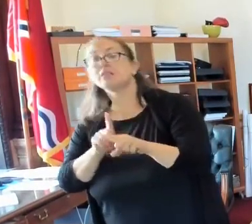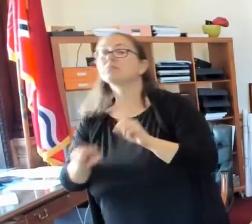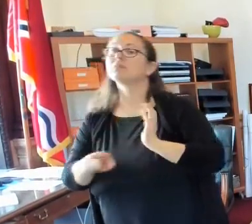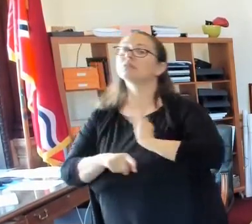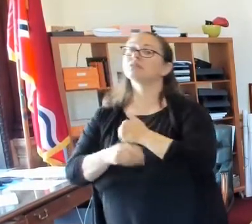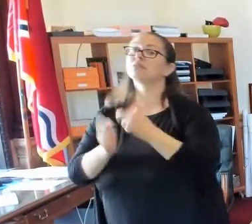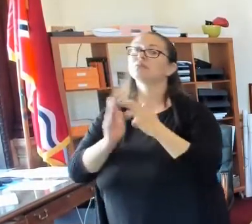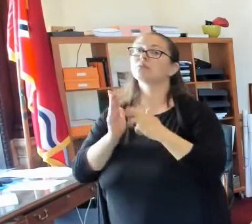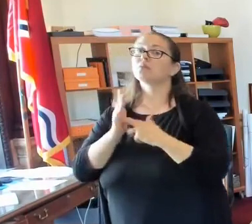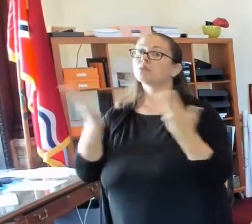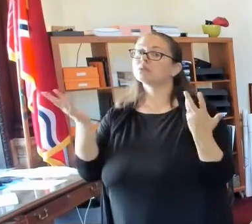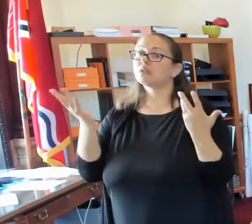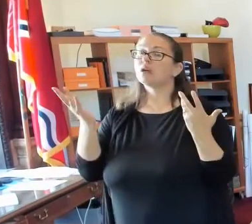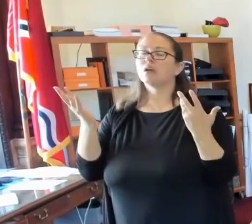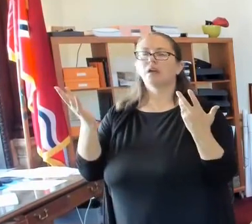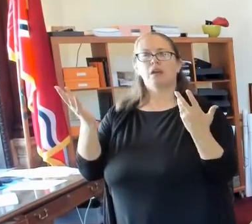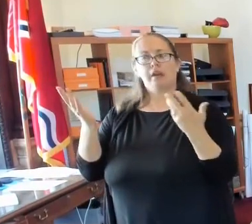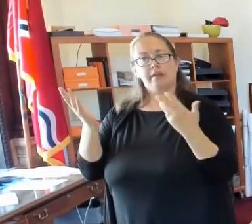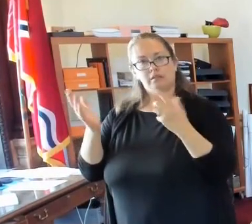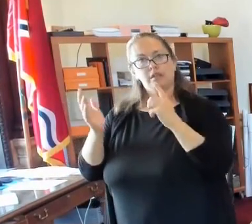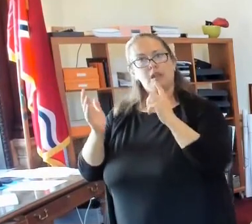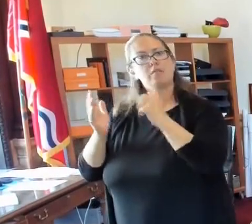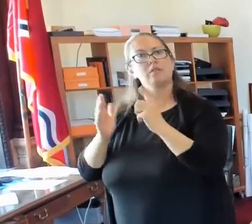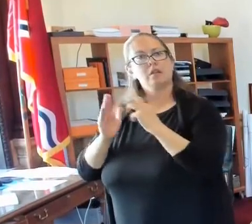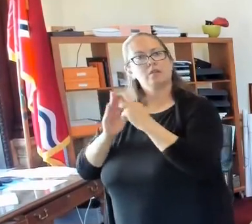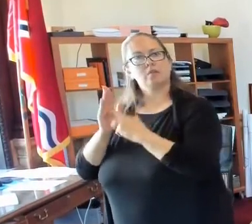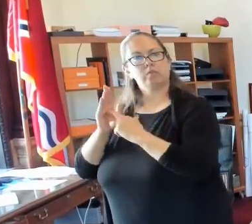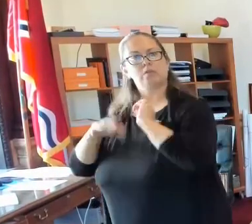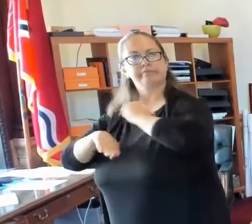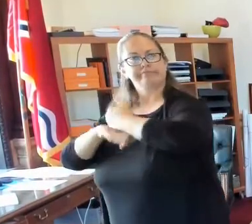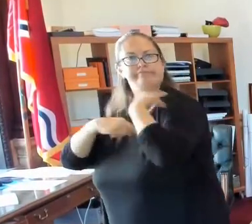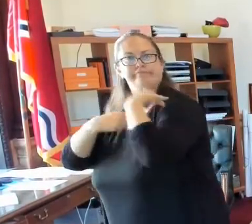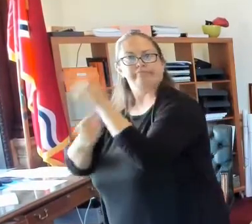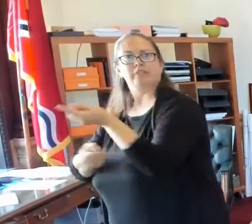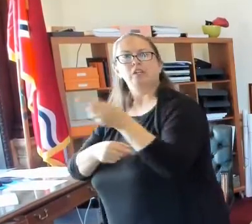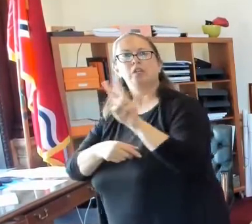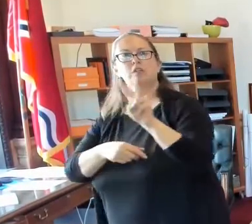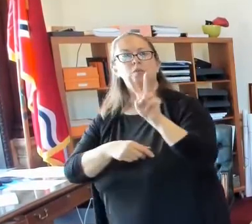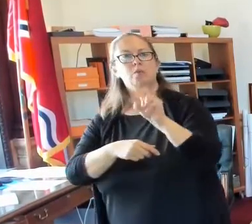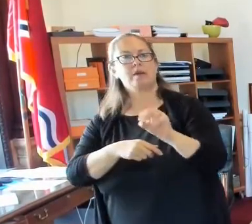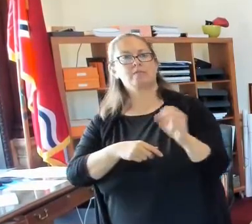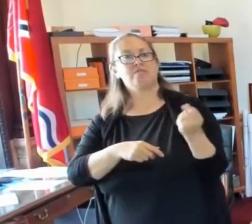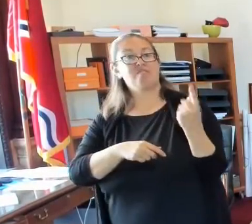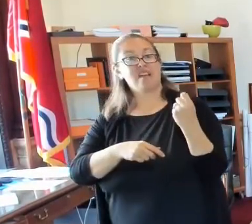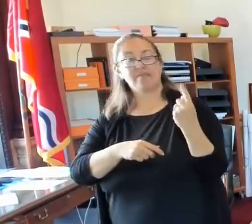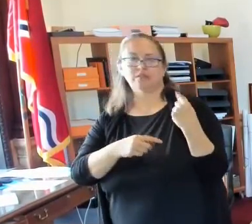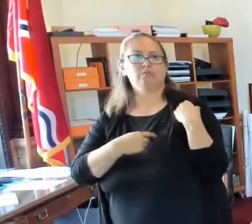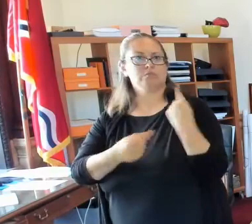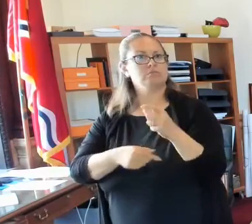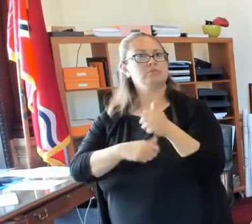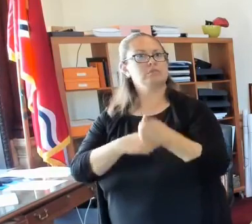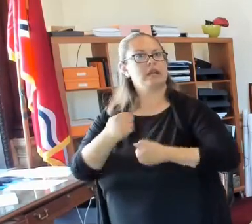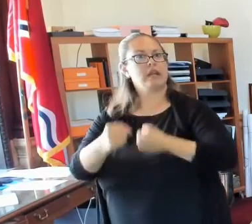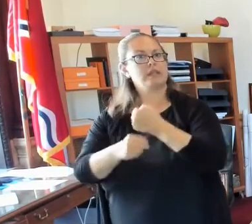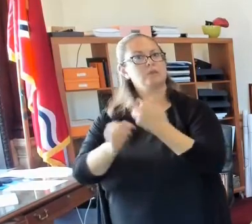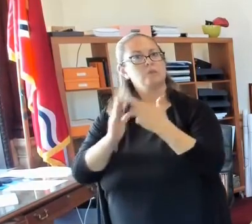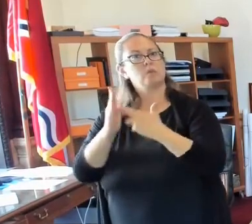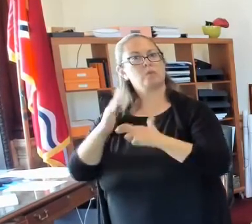are, and this has actually been around since 2011, so darn near 10 years, is